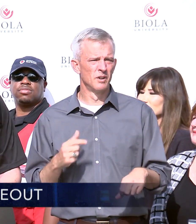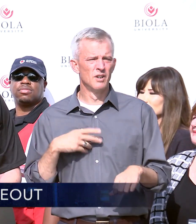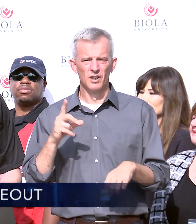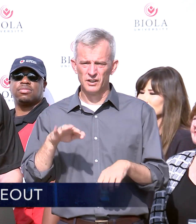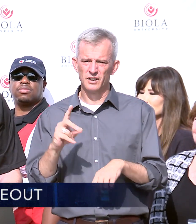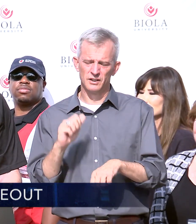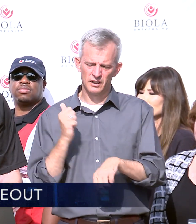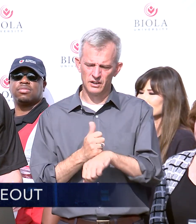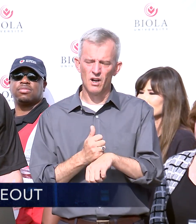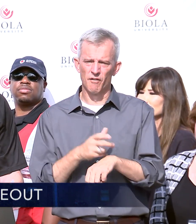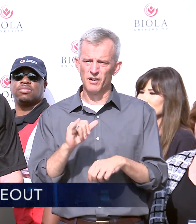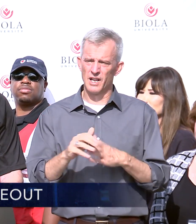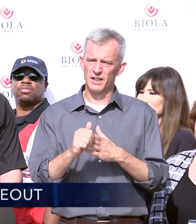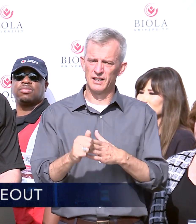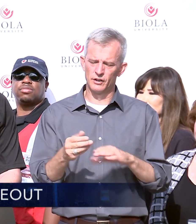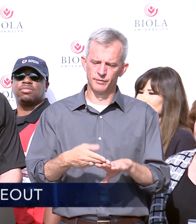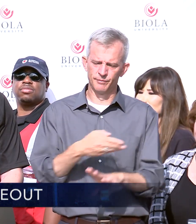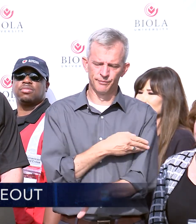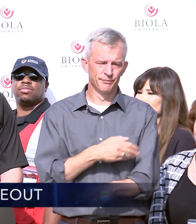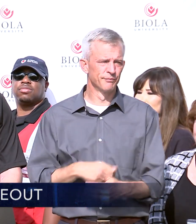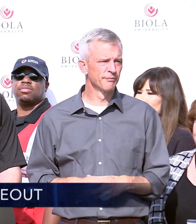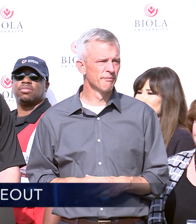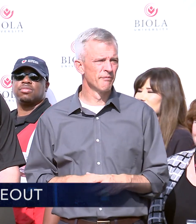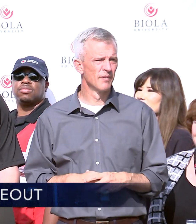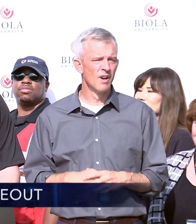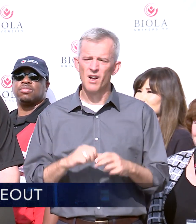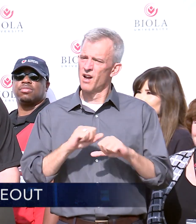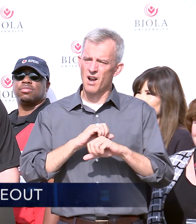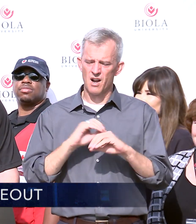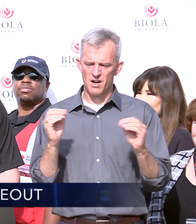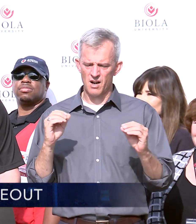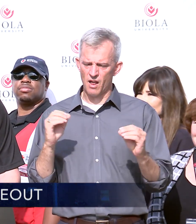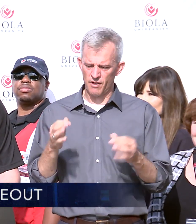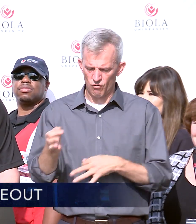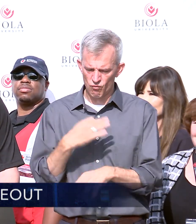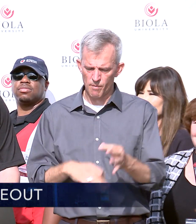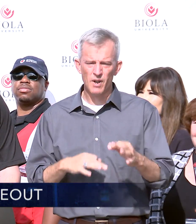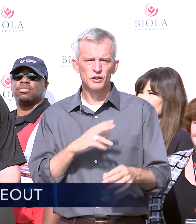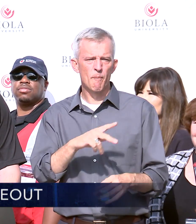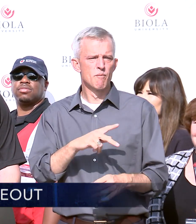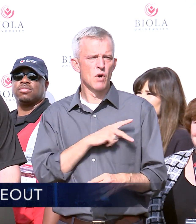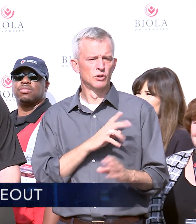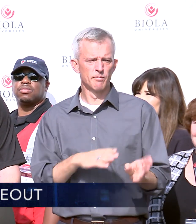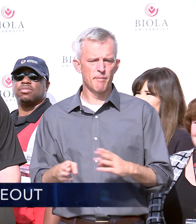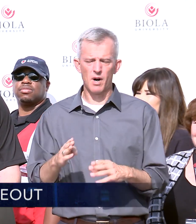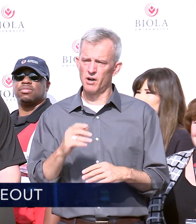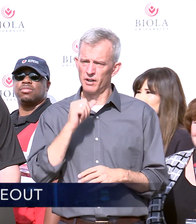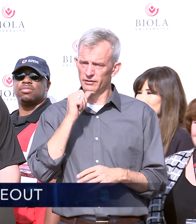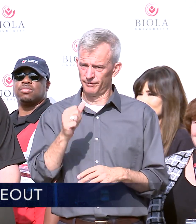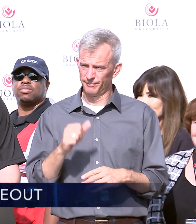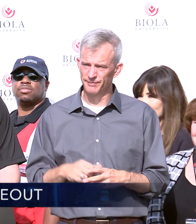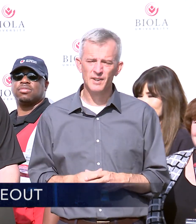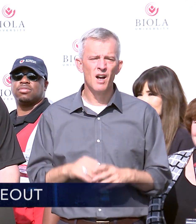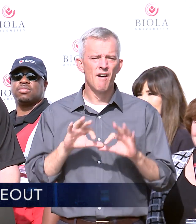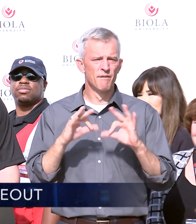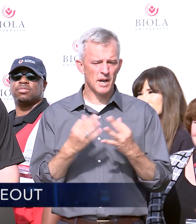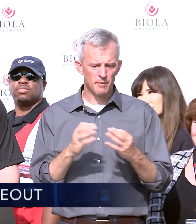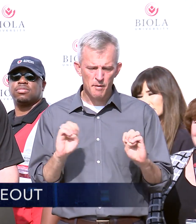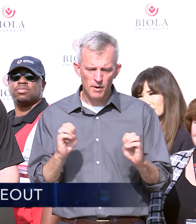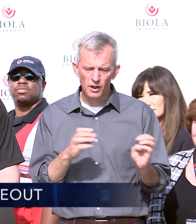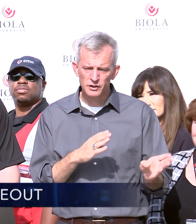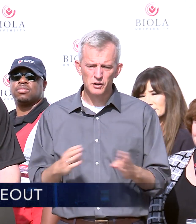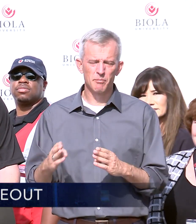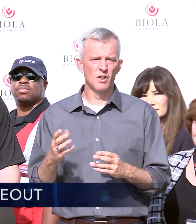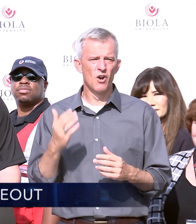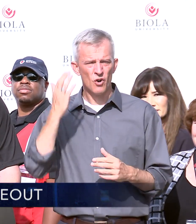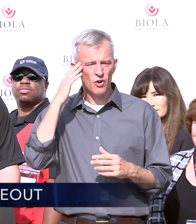that governance ahead of time. Nothing is going to take the place of being personally prepared. Having a family emergency plan, knowing to